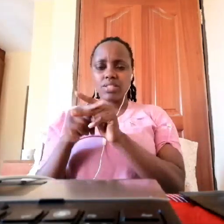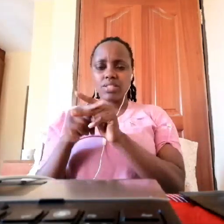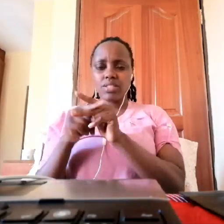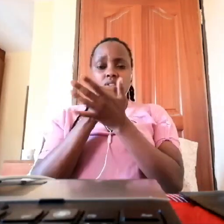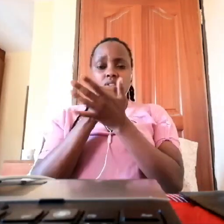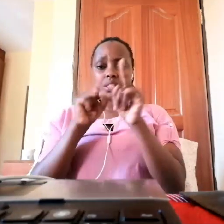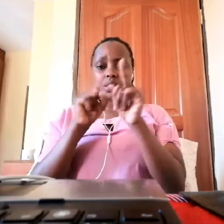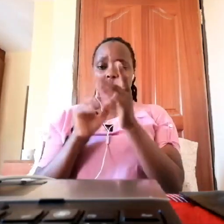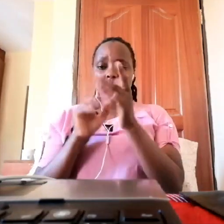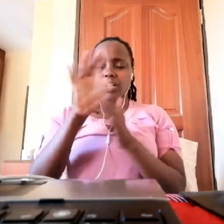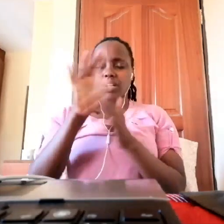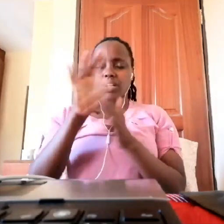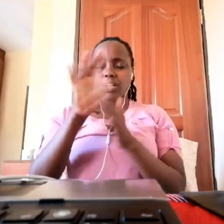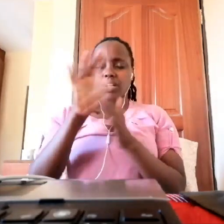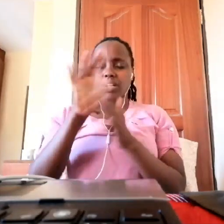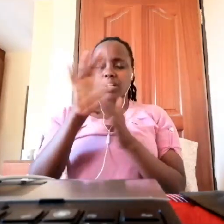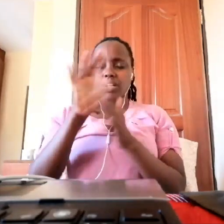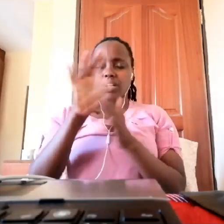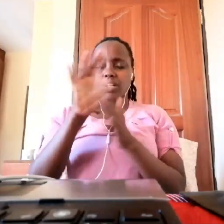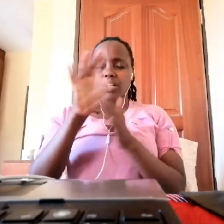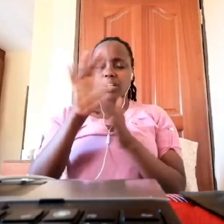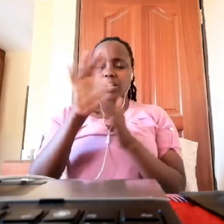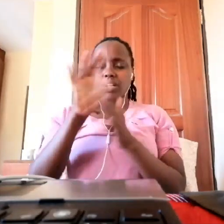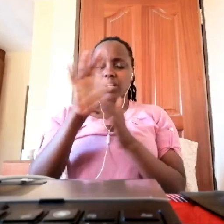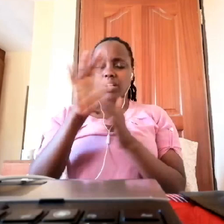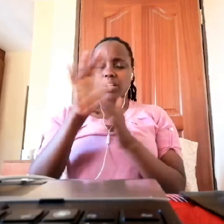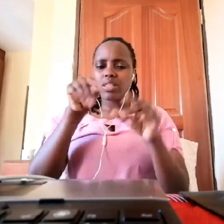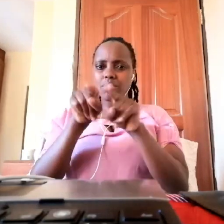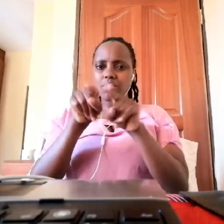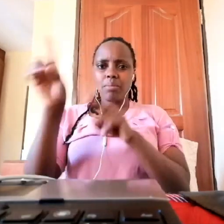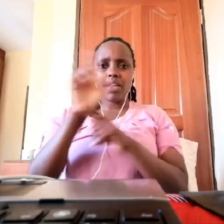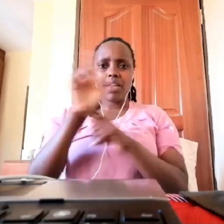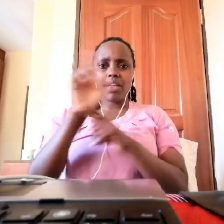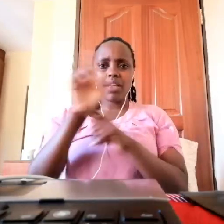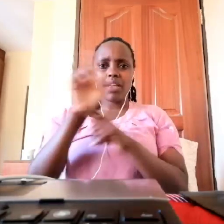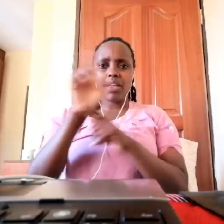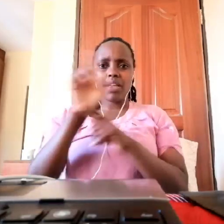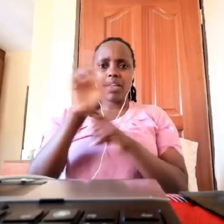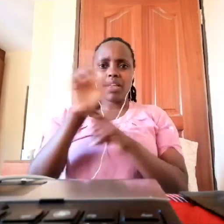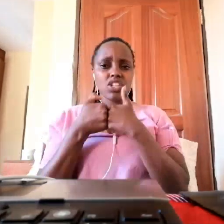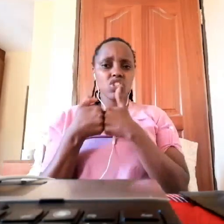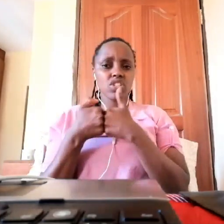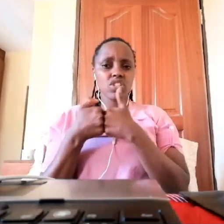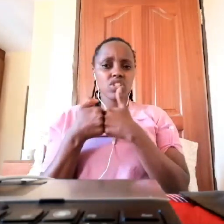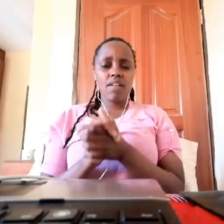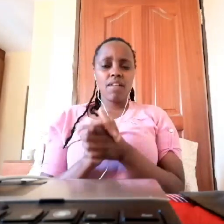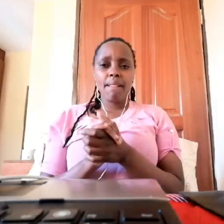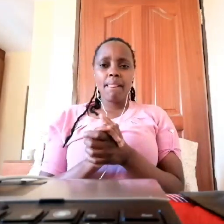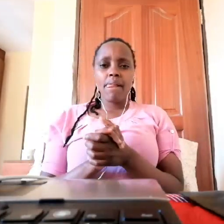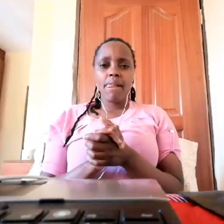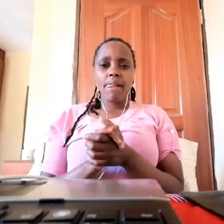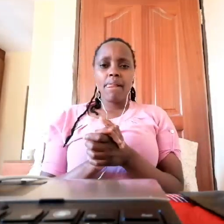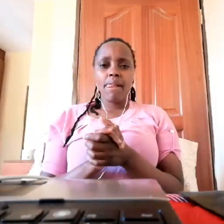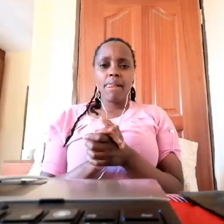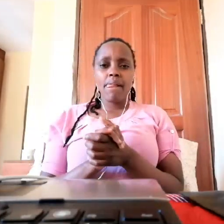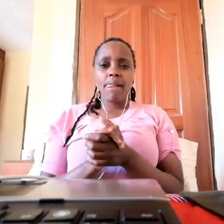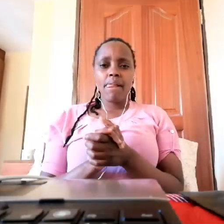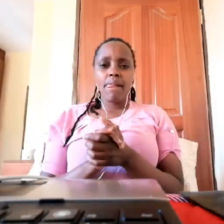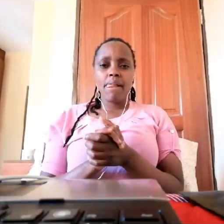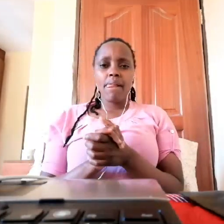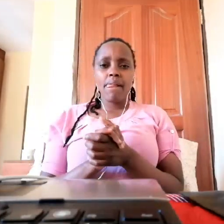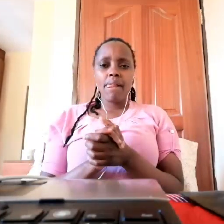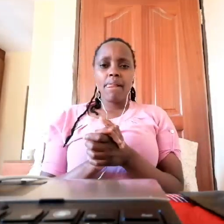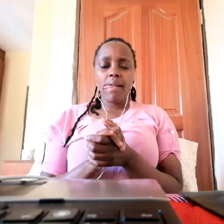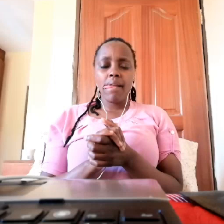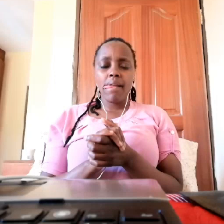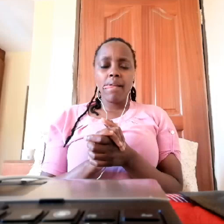an email and you need feedback, maybe within the day, that becomes a challenge. And then Margaret, in a minute. Okay, please.